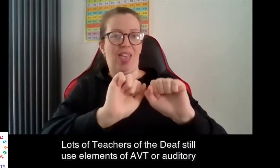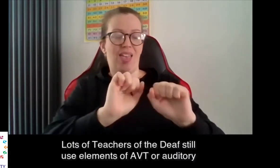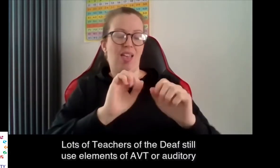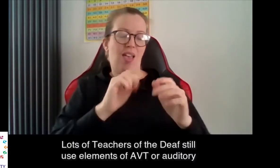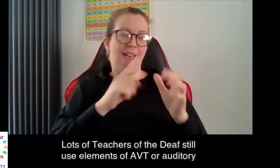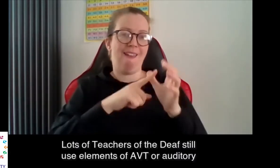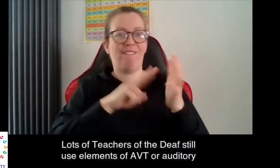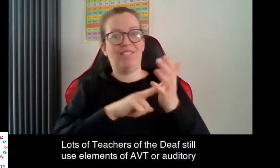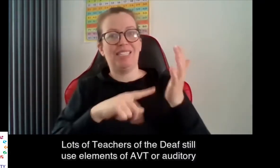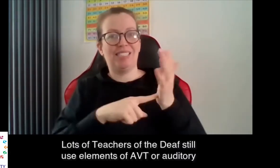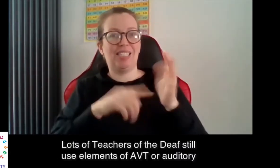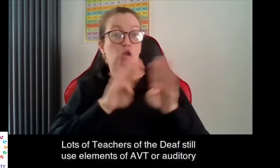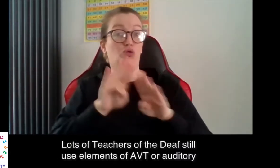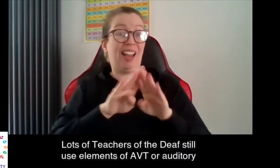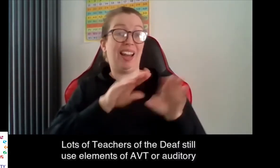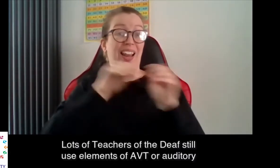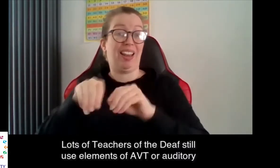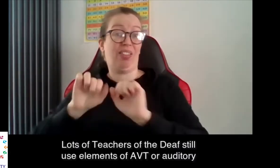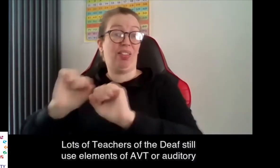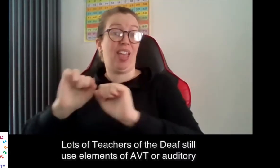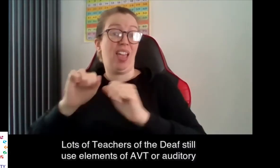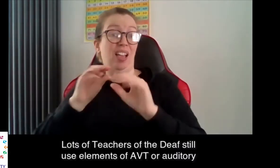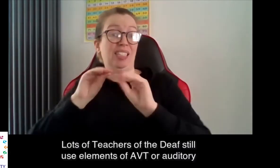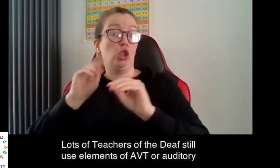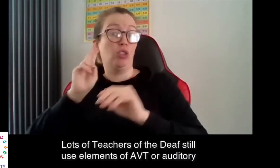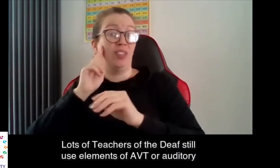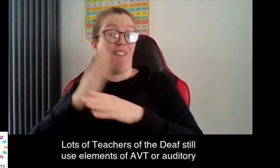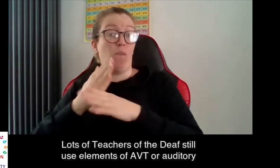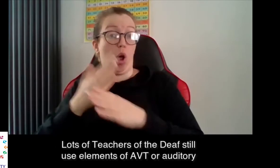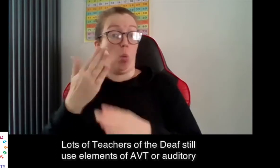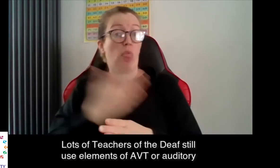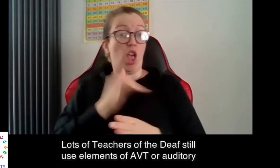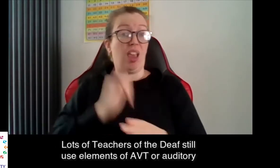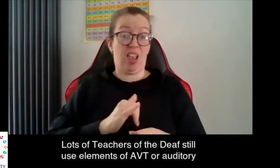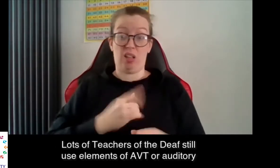use elements of AVT or auditory verbal therapy within their work.